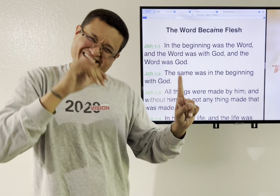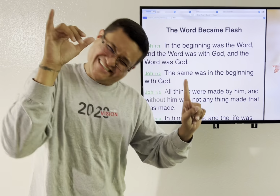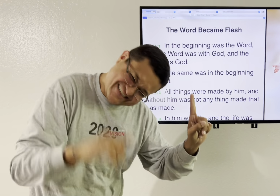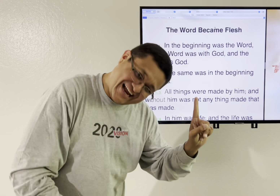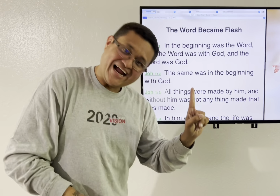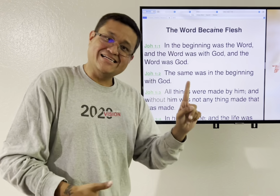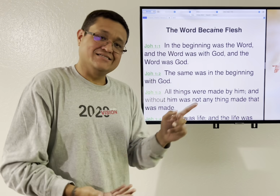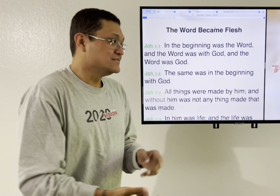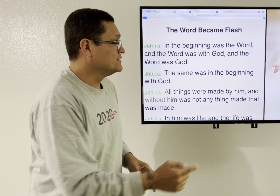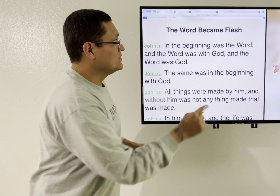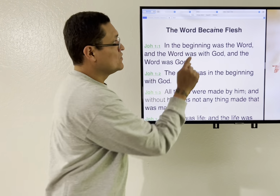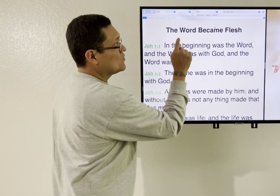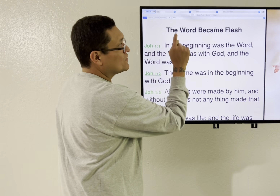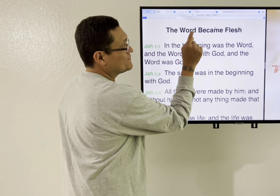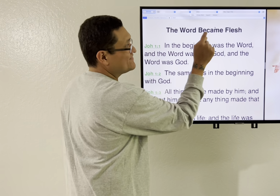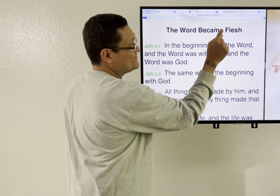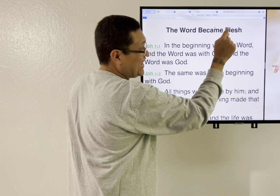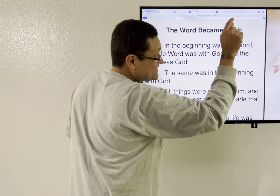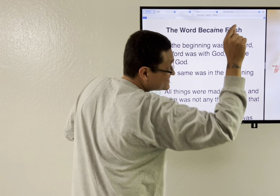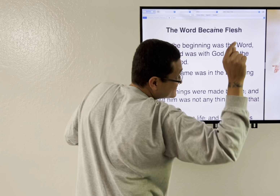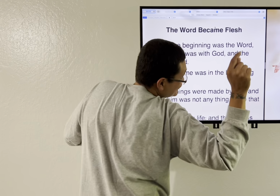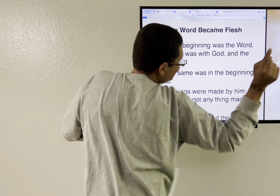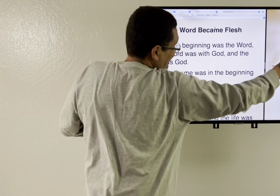He had us in mind. He had the universe in mind.